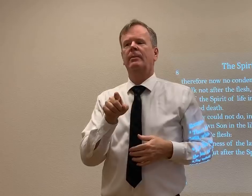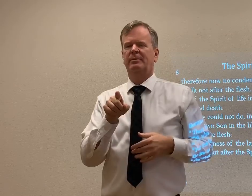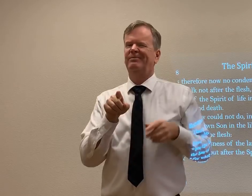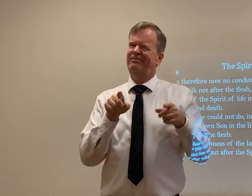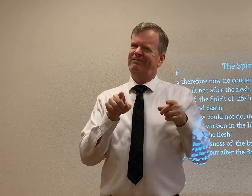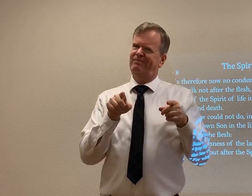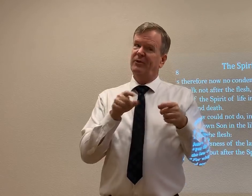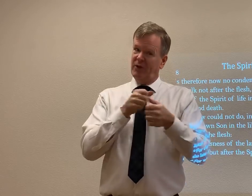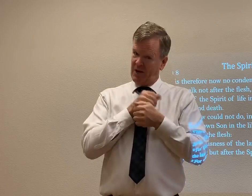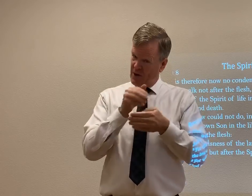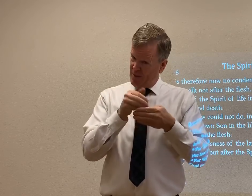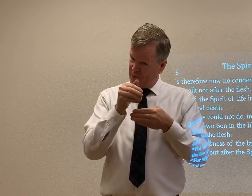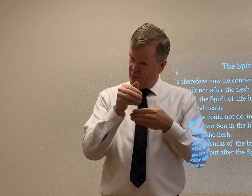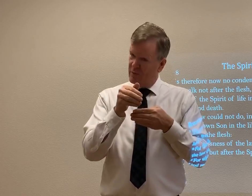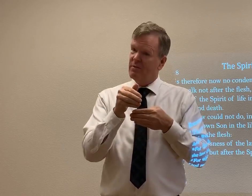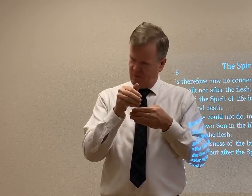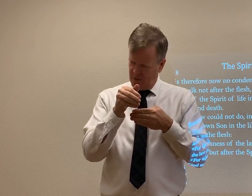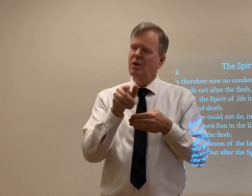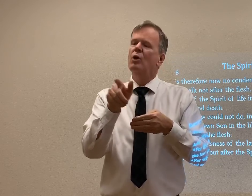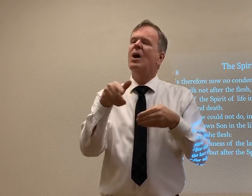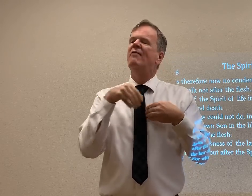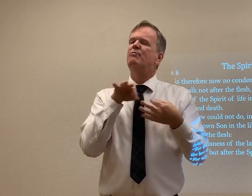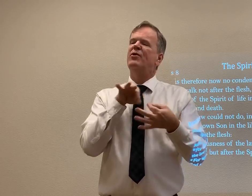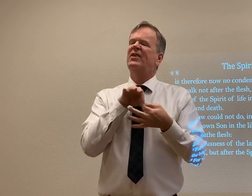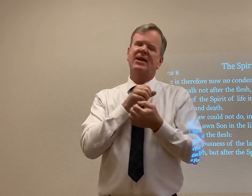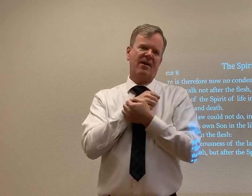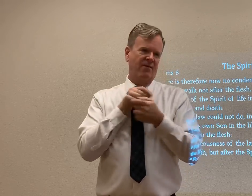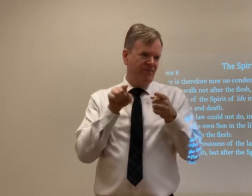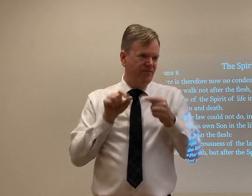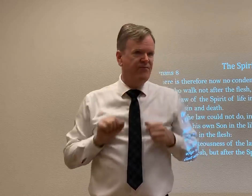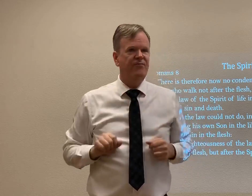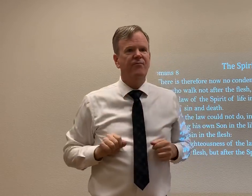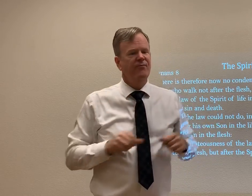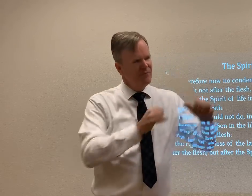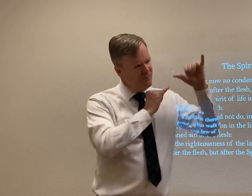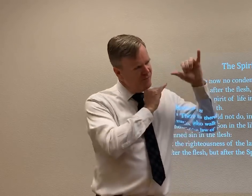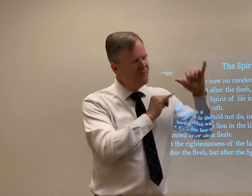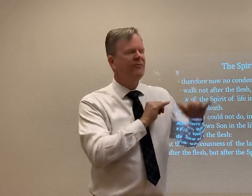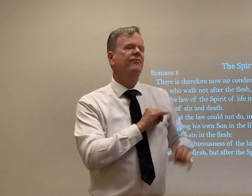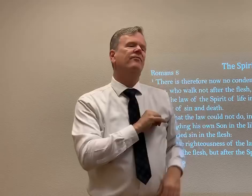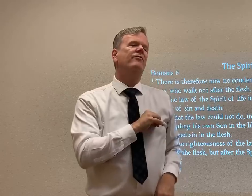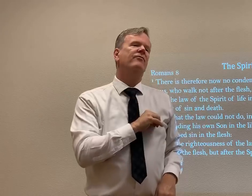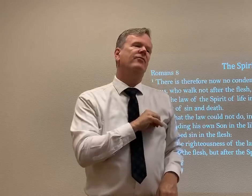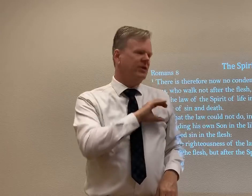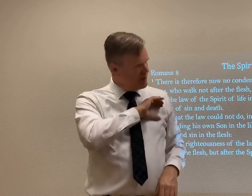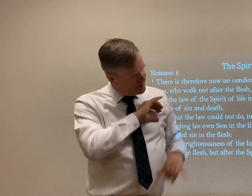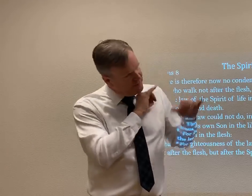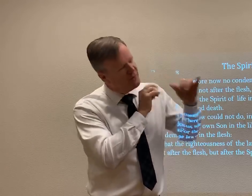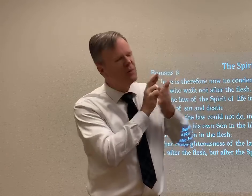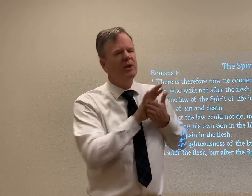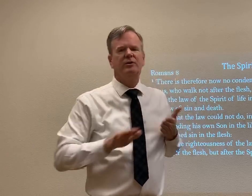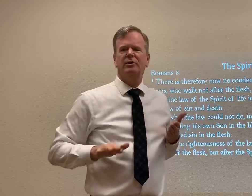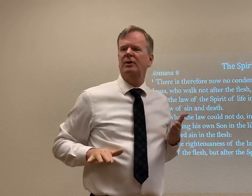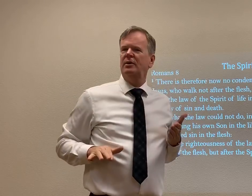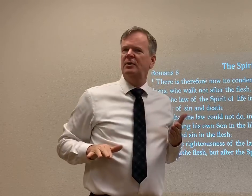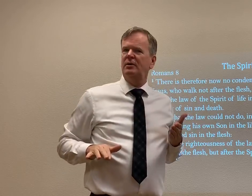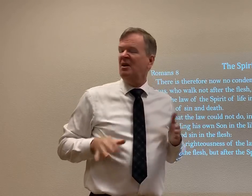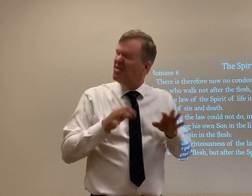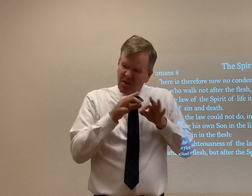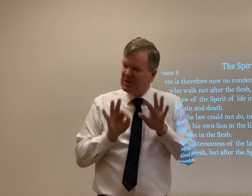neighbor? That's ultimately the question. Do you love your neighbor? If you can do so, you can act perfectly.